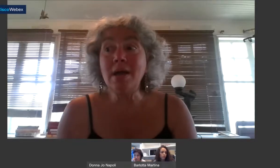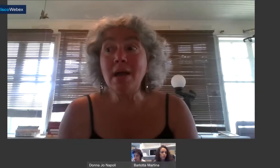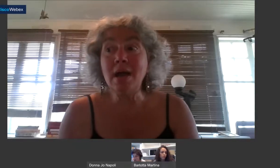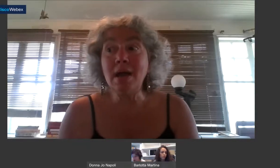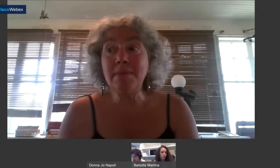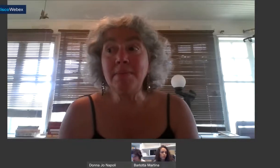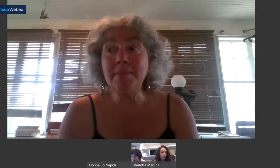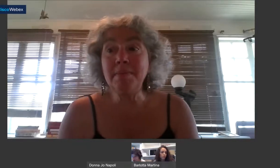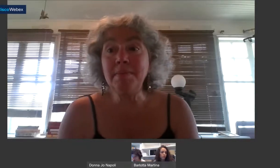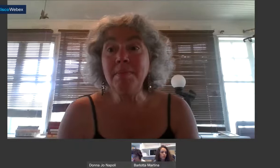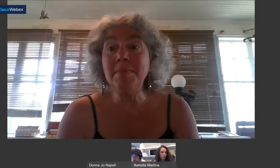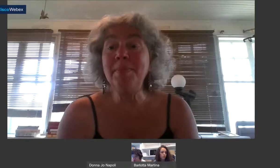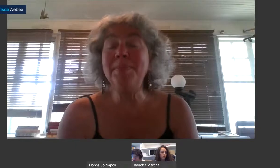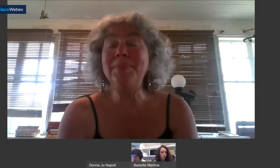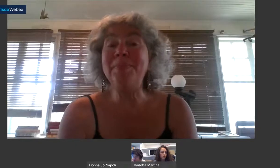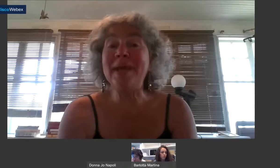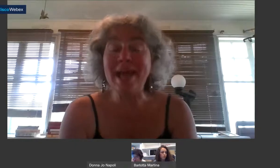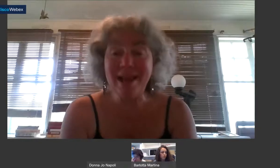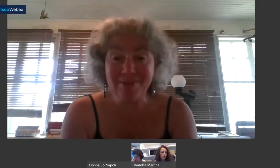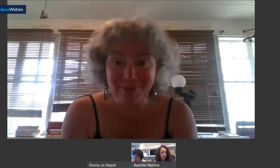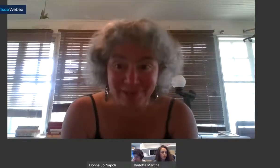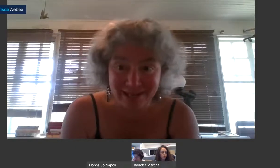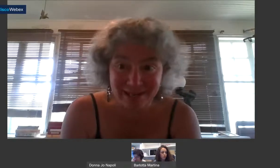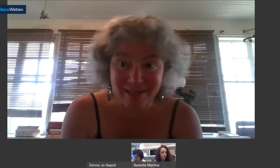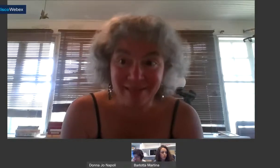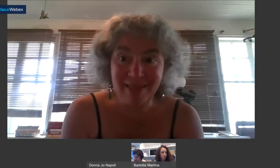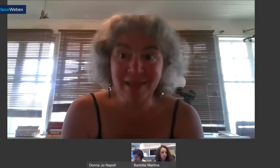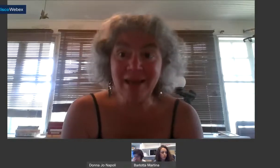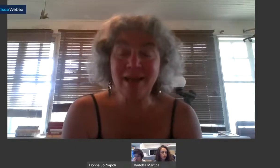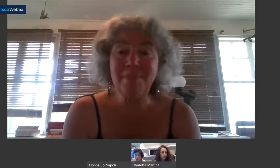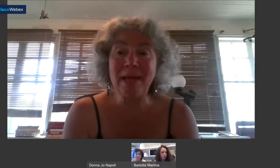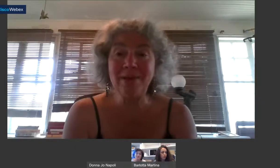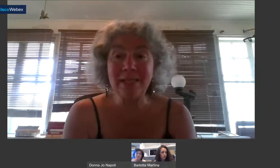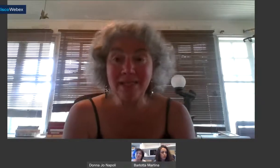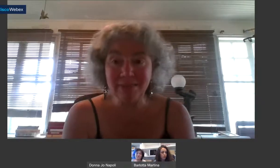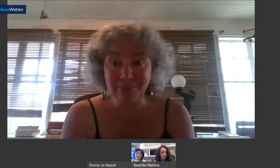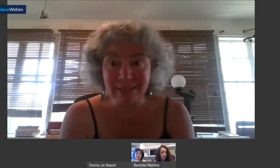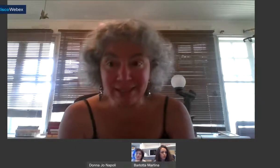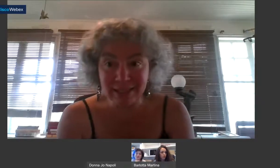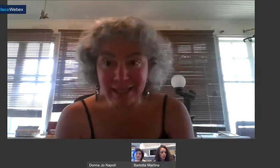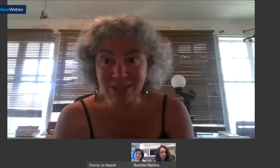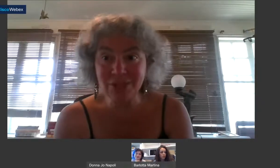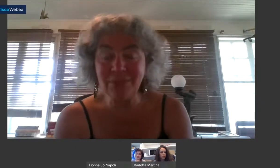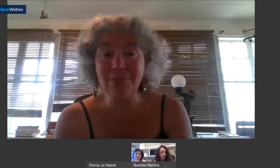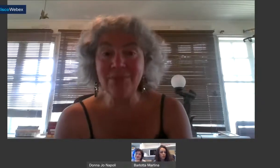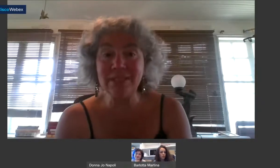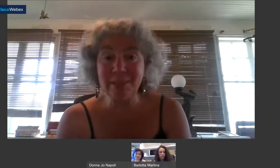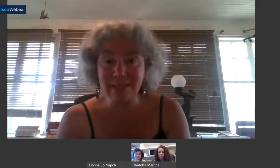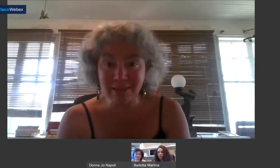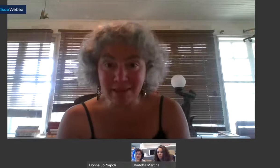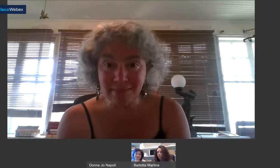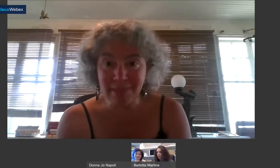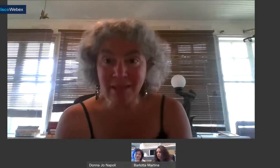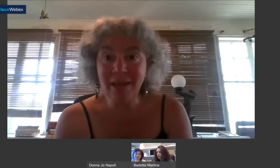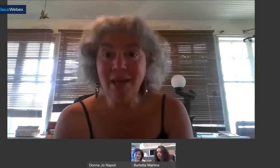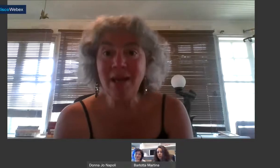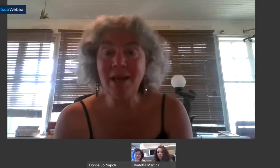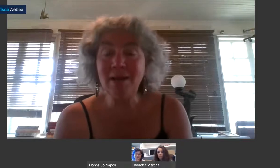But I haven't read anything about ease of articulation with respect to them.